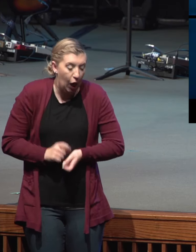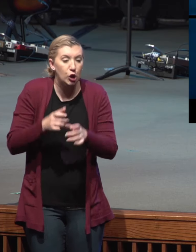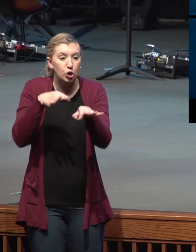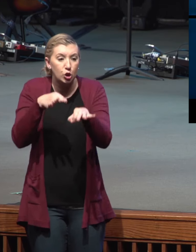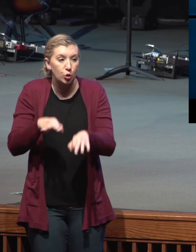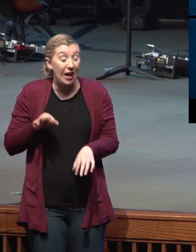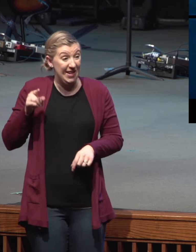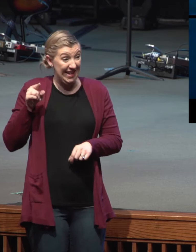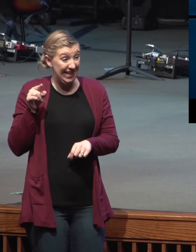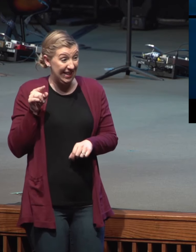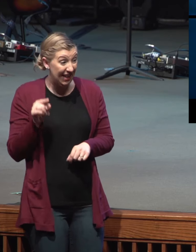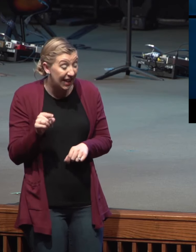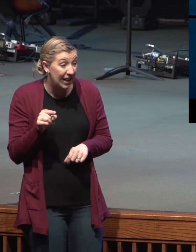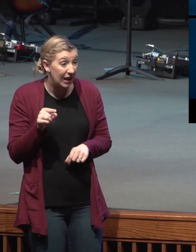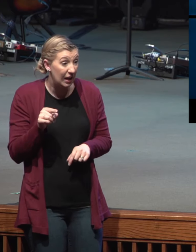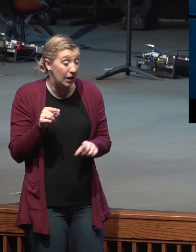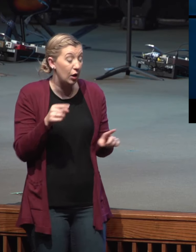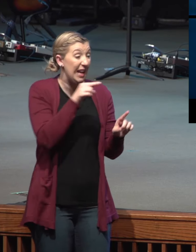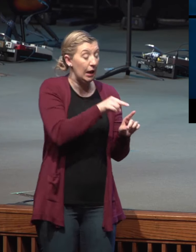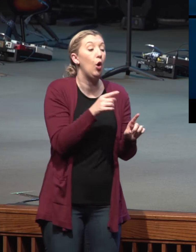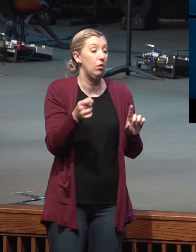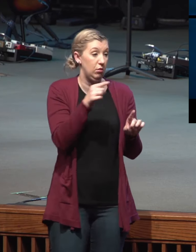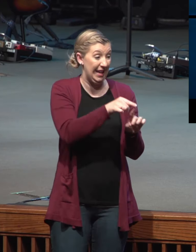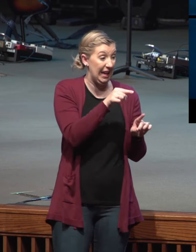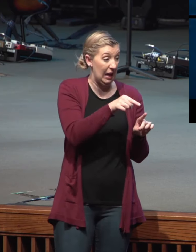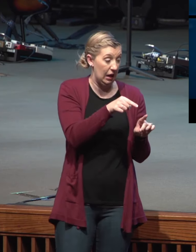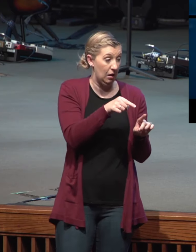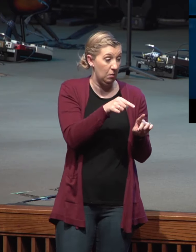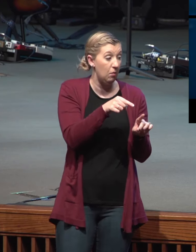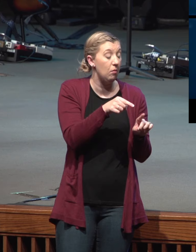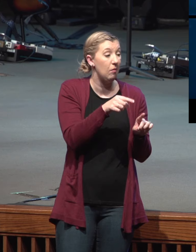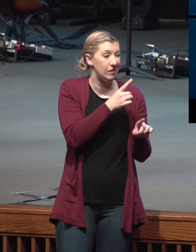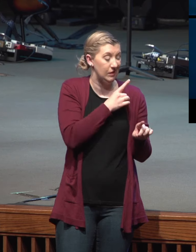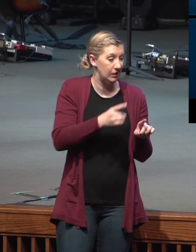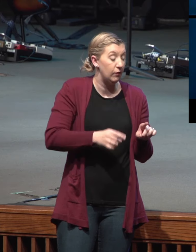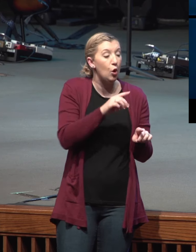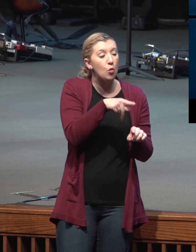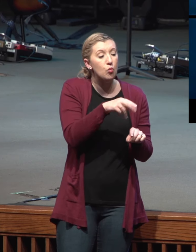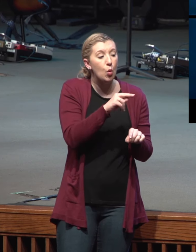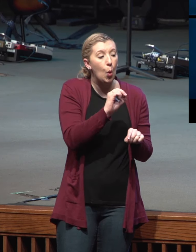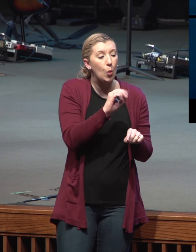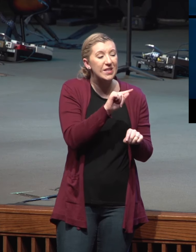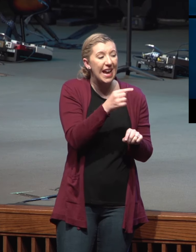describe him as he did Goliath. But our protagonist